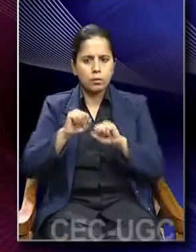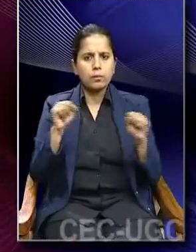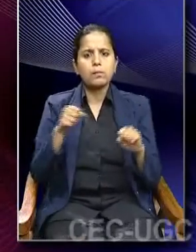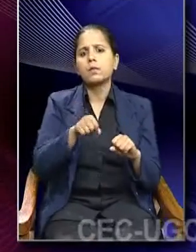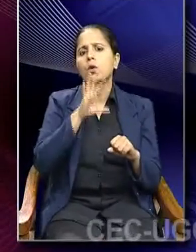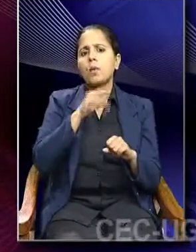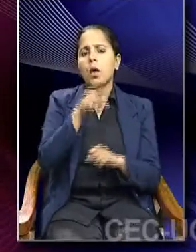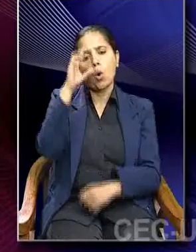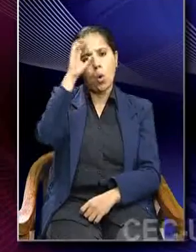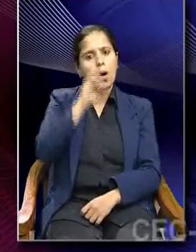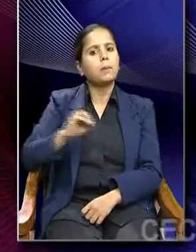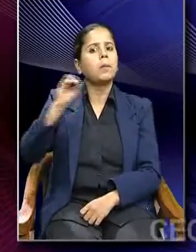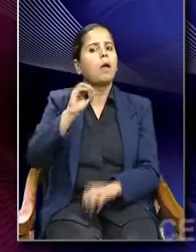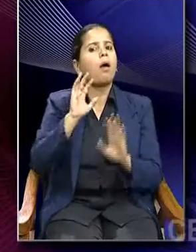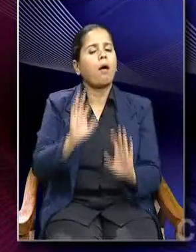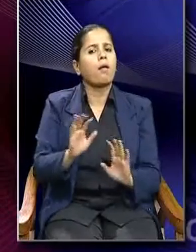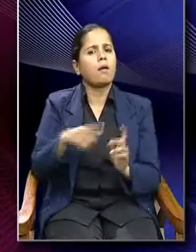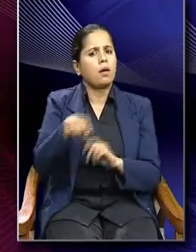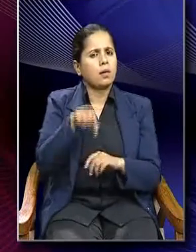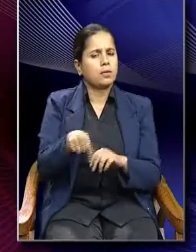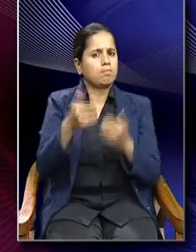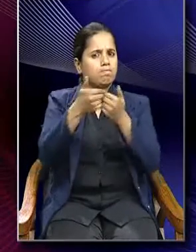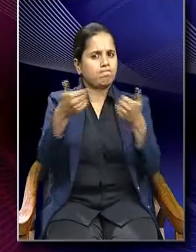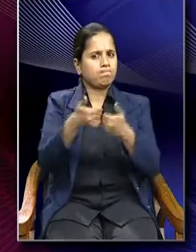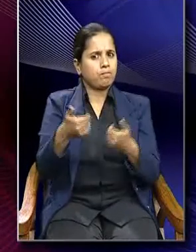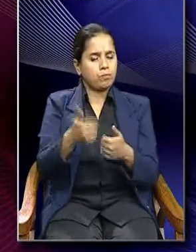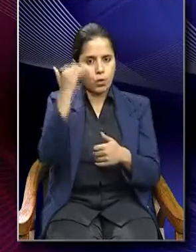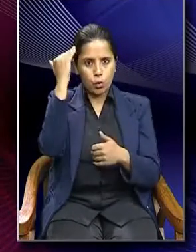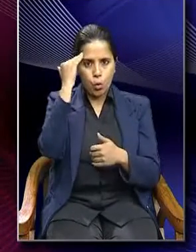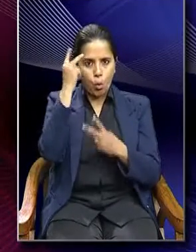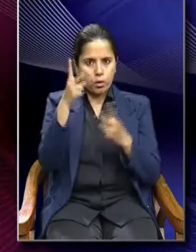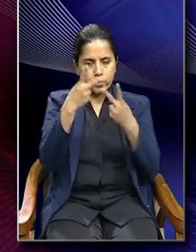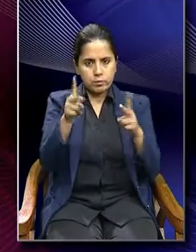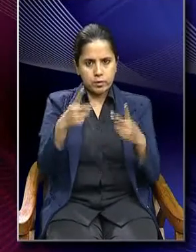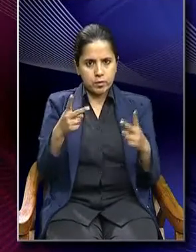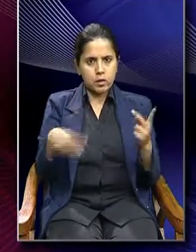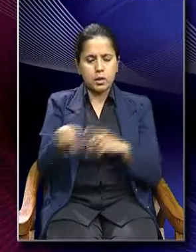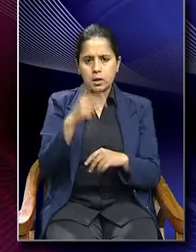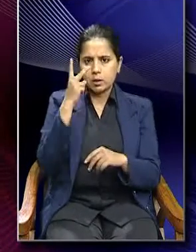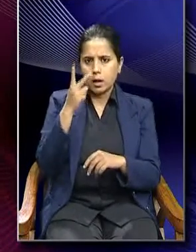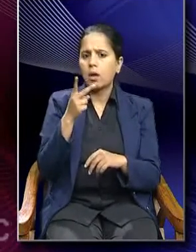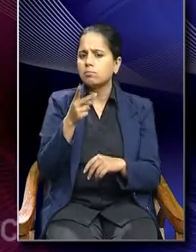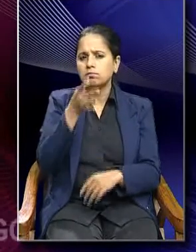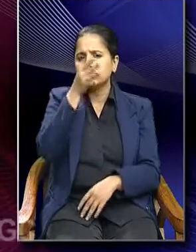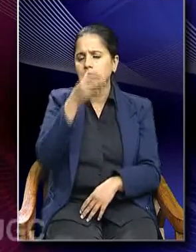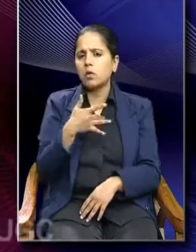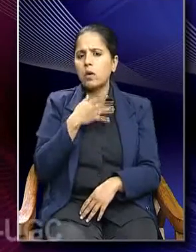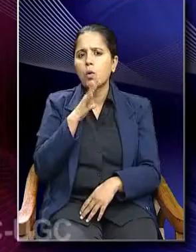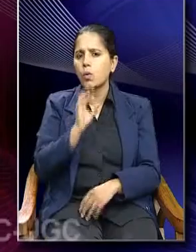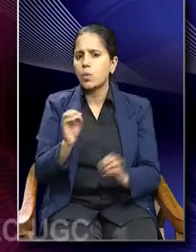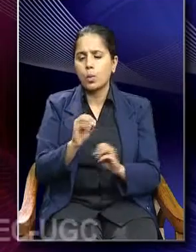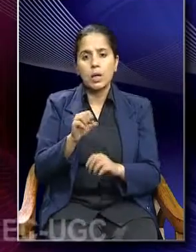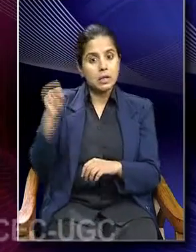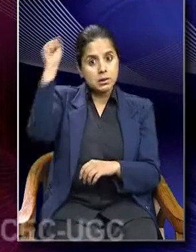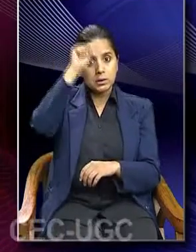was of opinion that these fragmentation of knowledge is kind of false, because sick role,